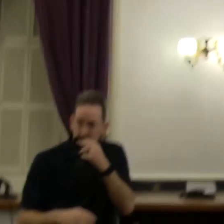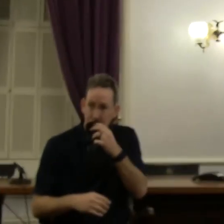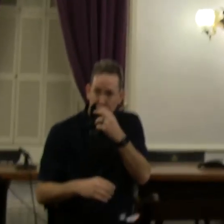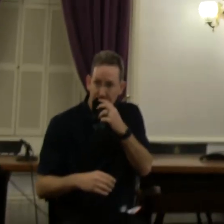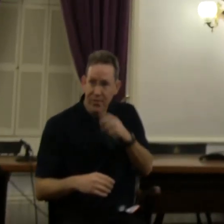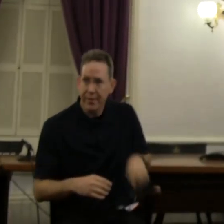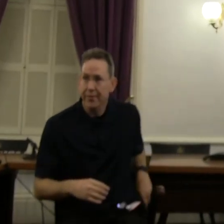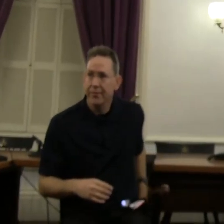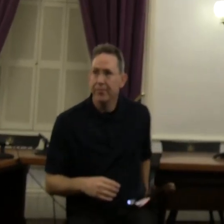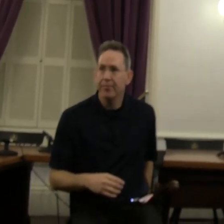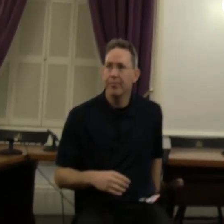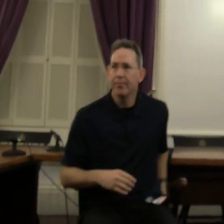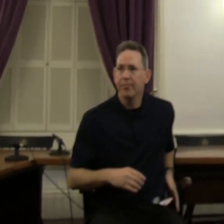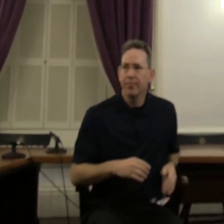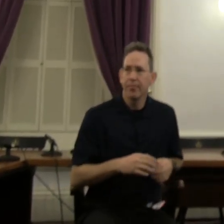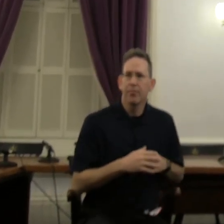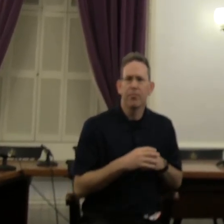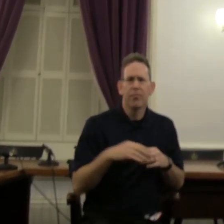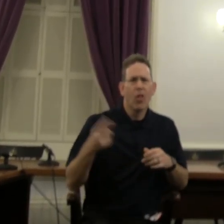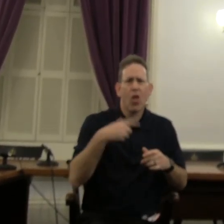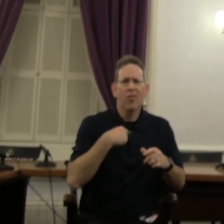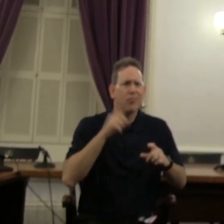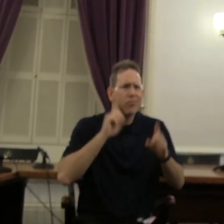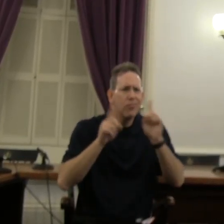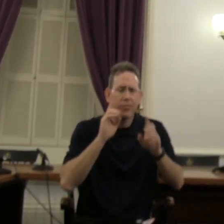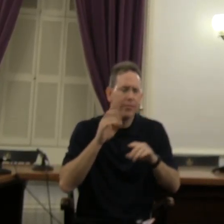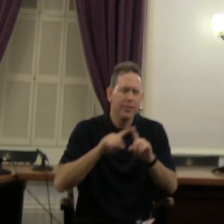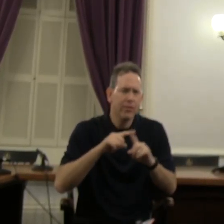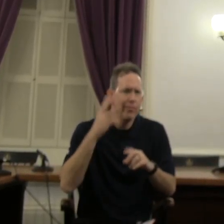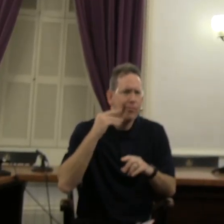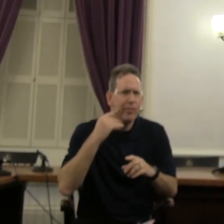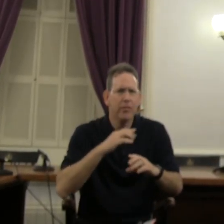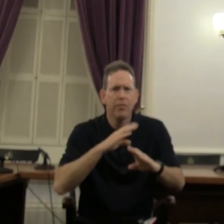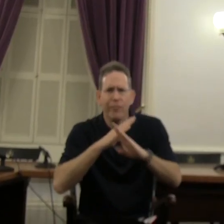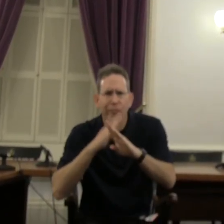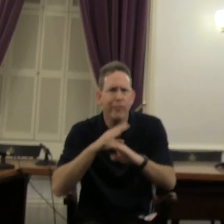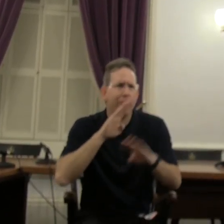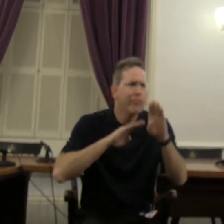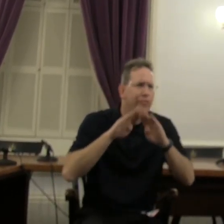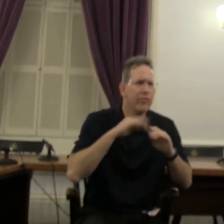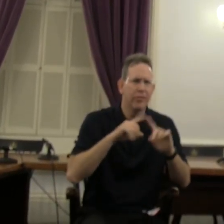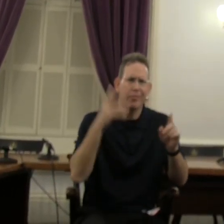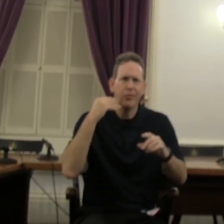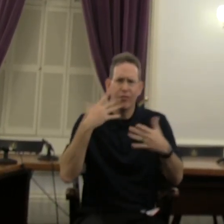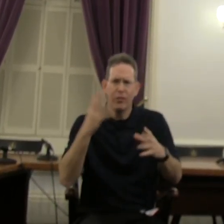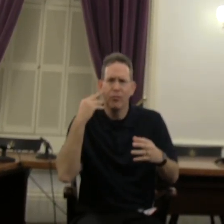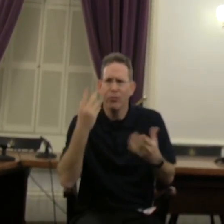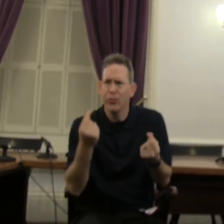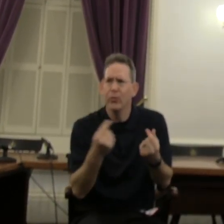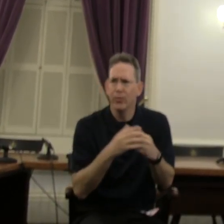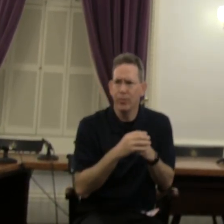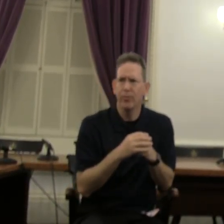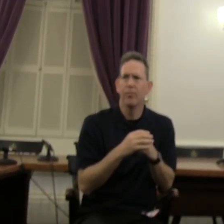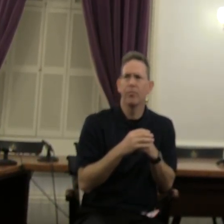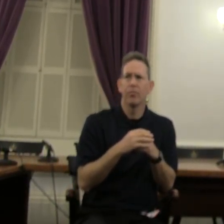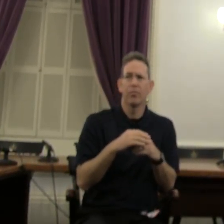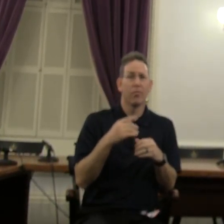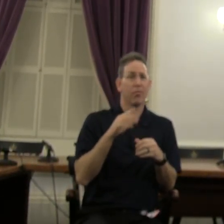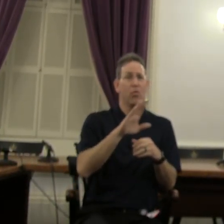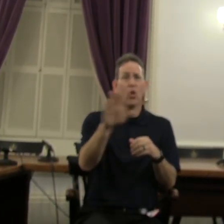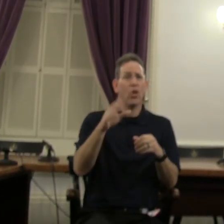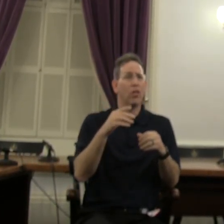about polarization, there are some things that people do come together on, and that's one of them, because we all know individuals who have different challenges than we do.